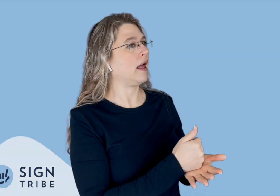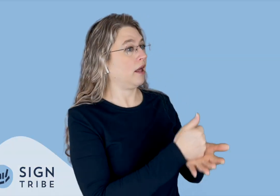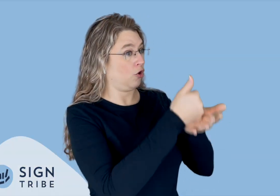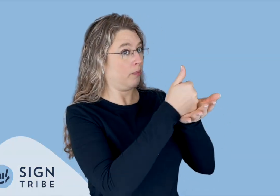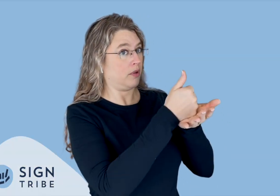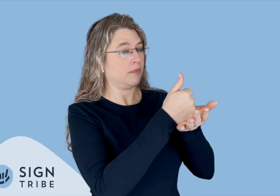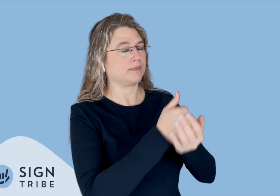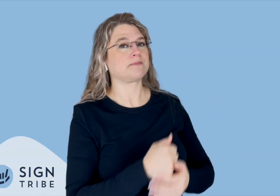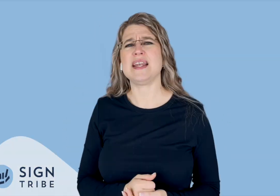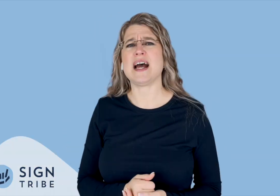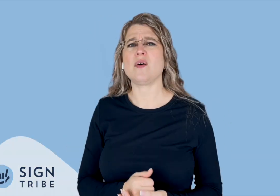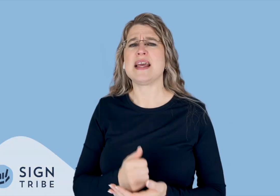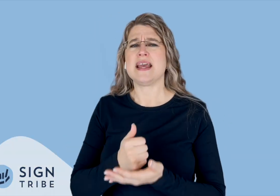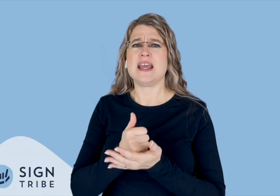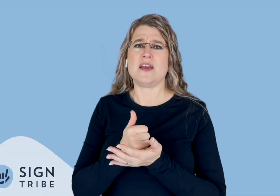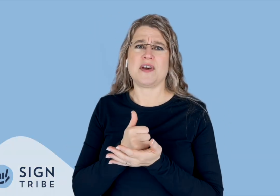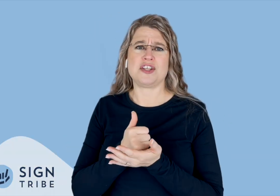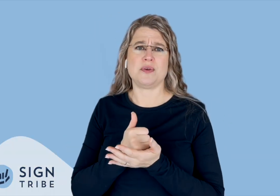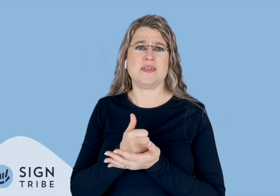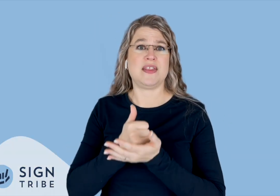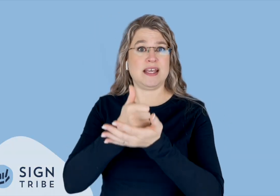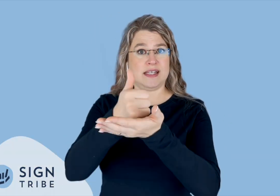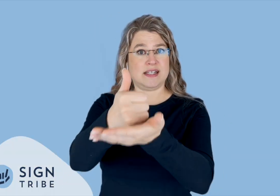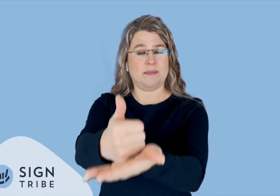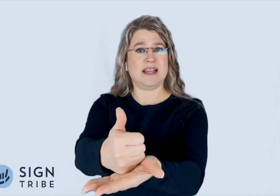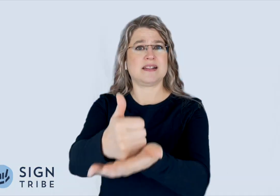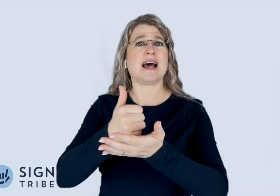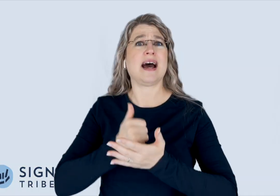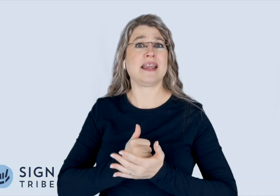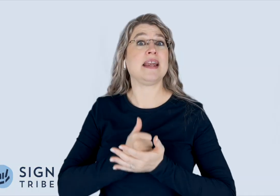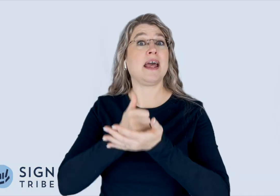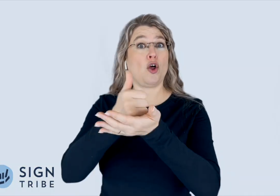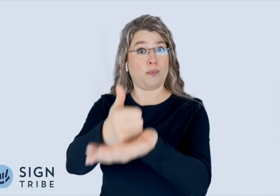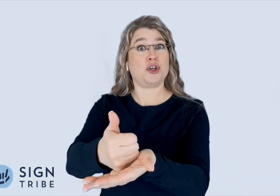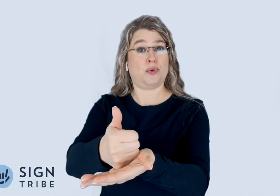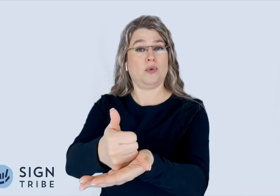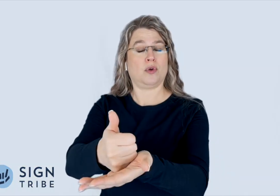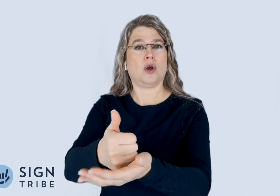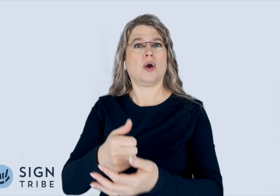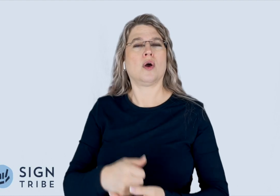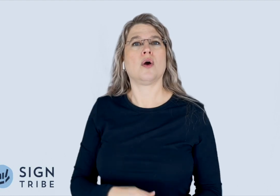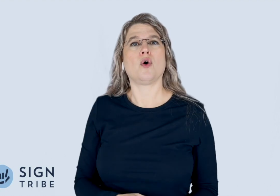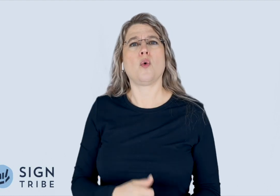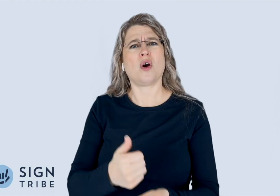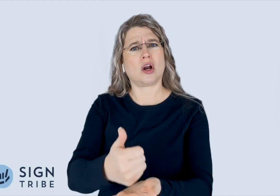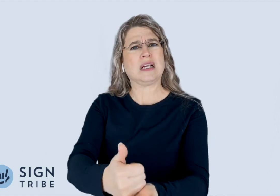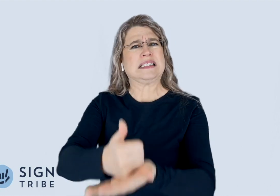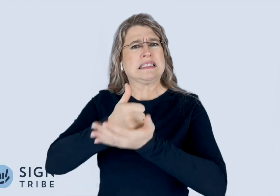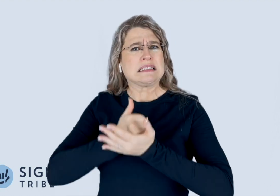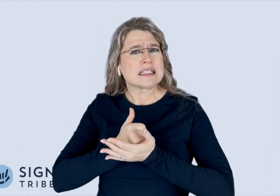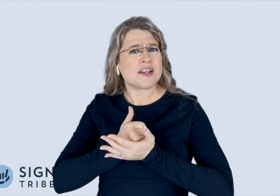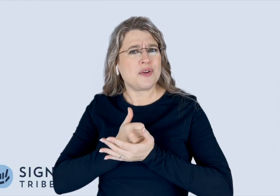Help. Now, if I do this, that means I can help you, or can you help